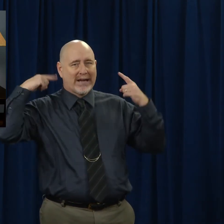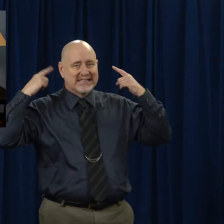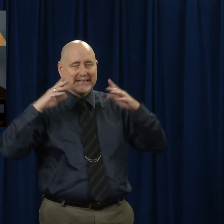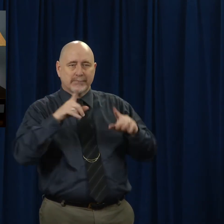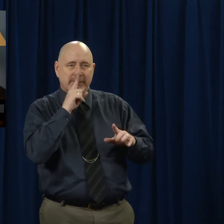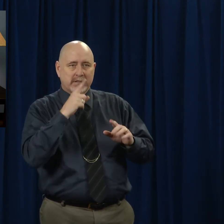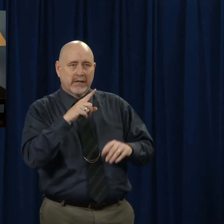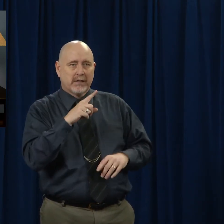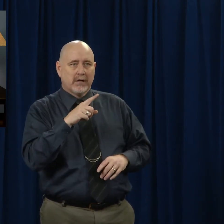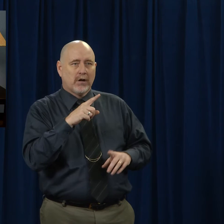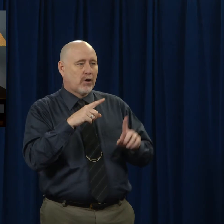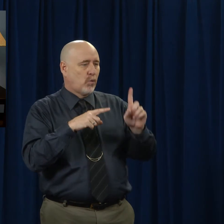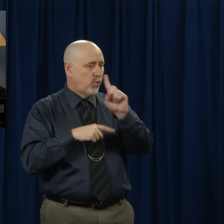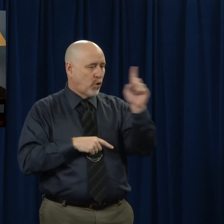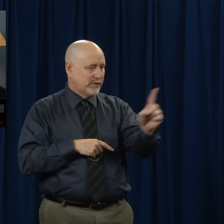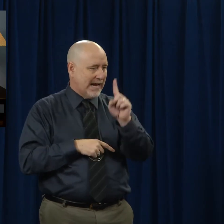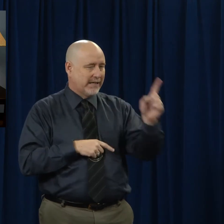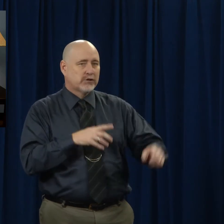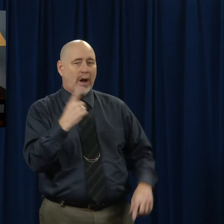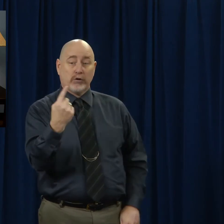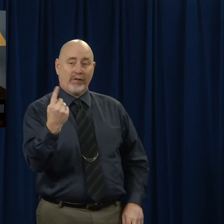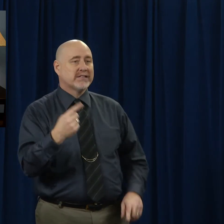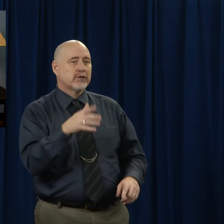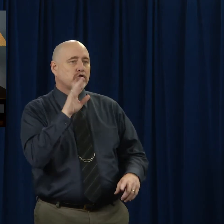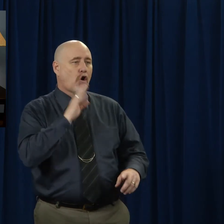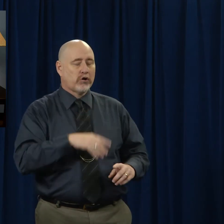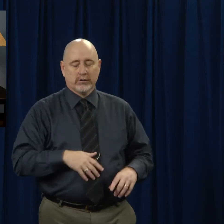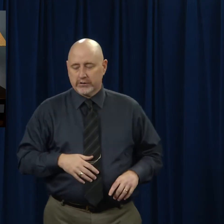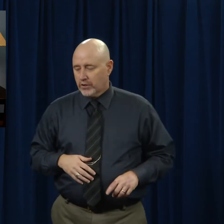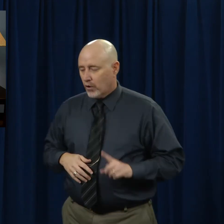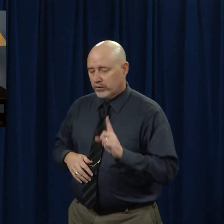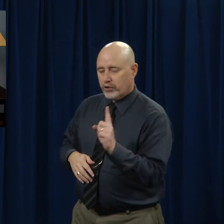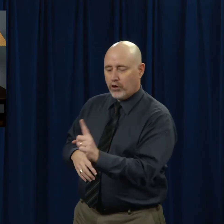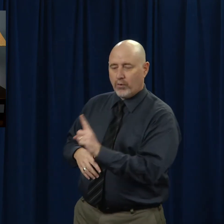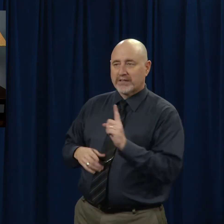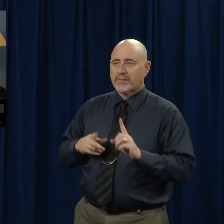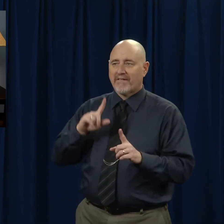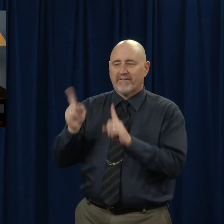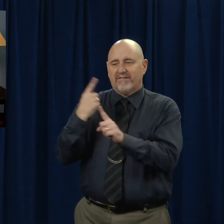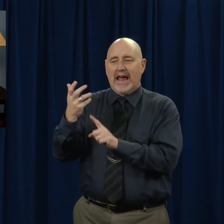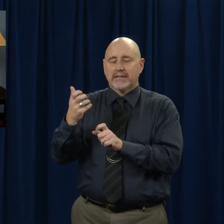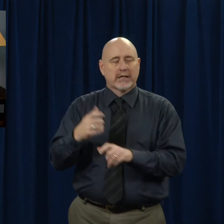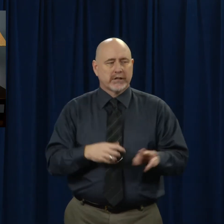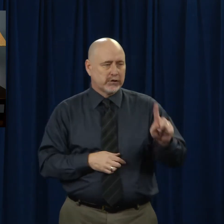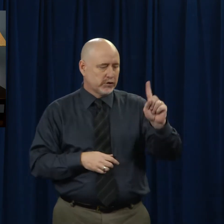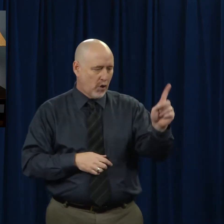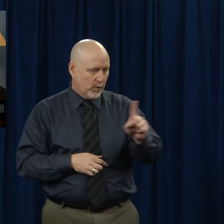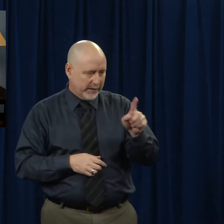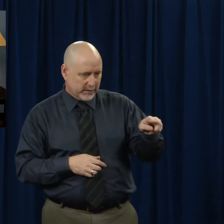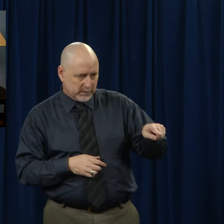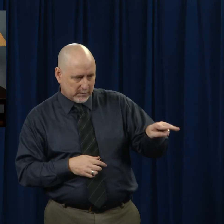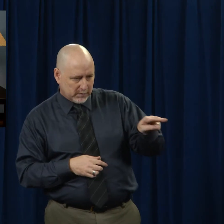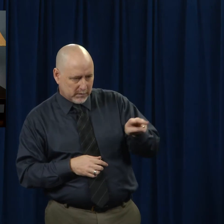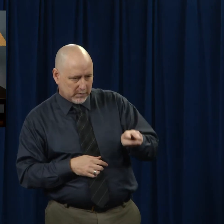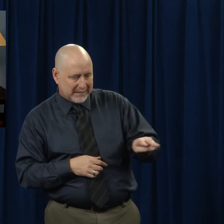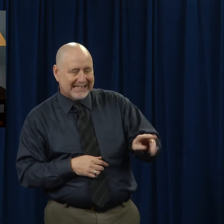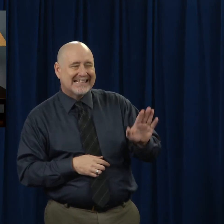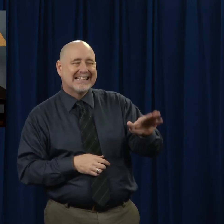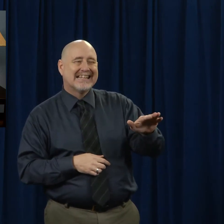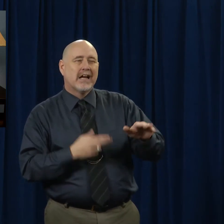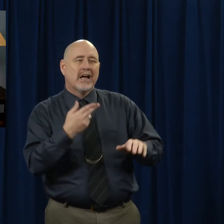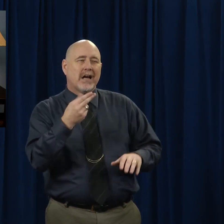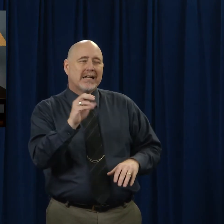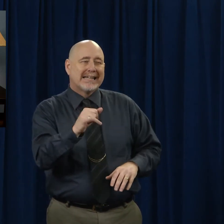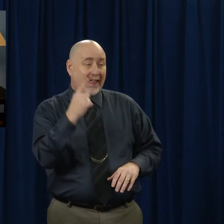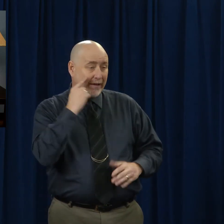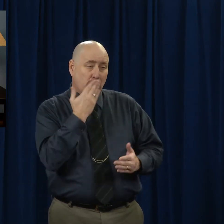crazy. It means I want you to rotate, turn around. And so she would slowly, sometimes she would do it fast. Now, no, slowly. And she would slowly. And sometimes I would say, honey,